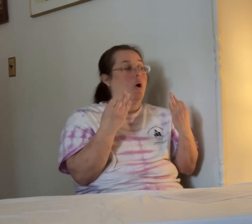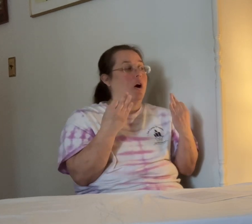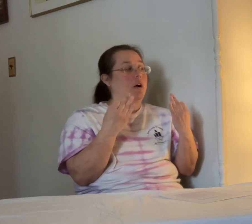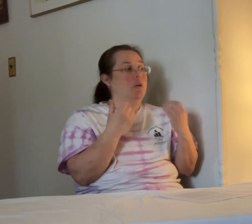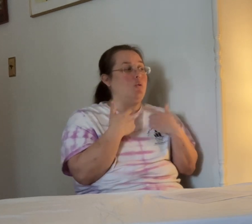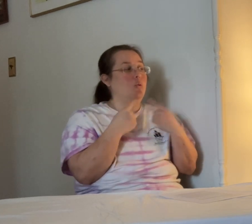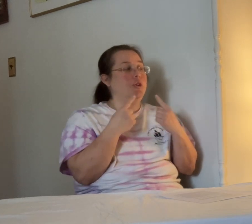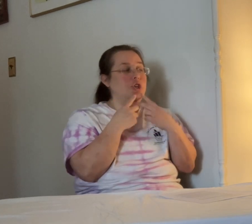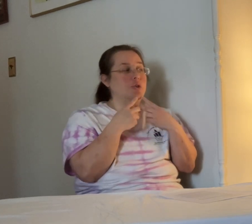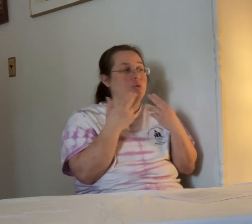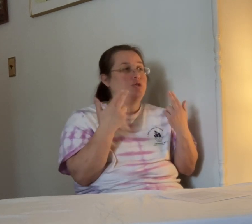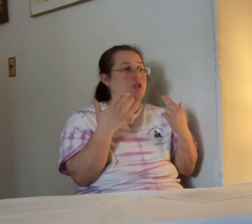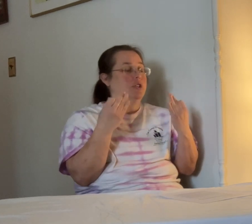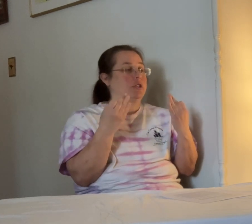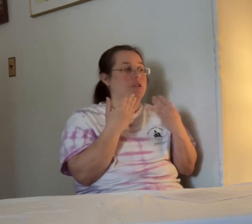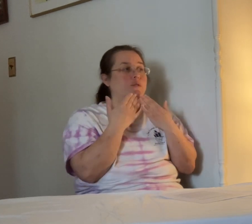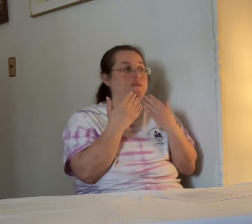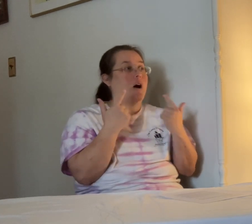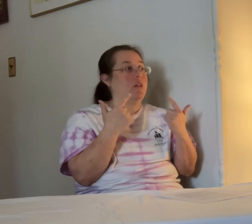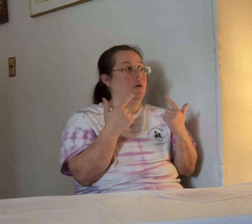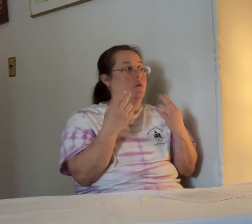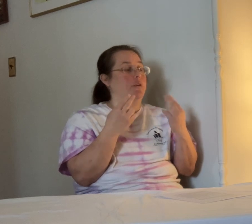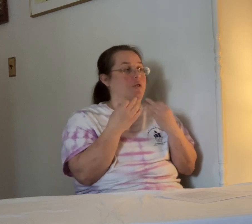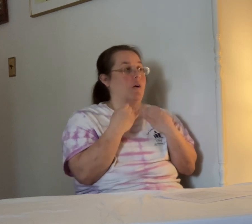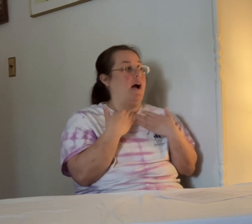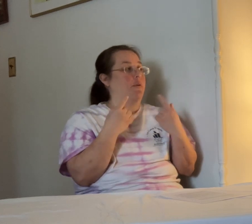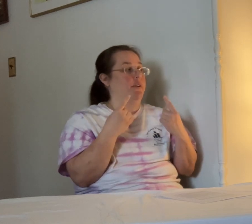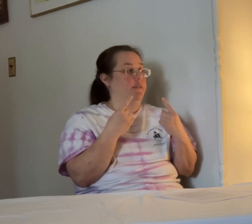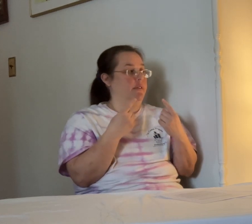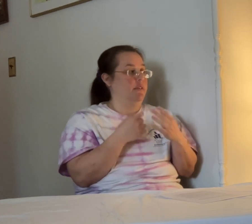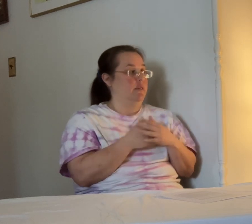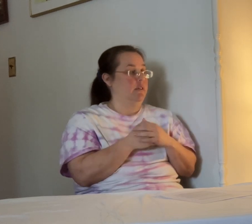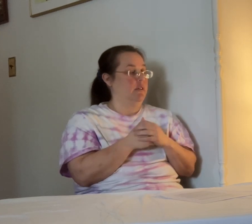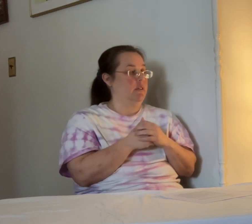Or would you just follow the crowd?